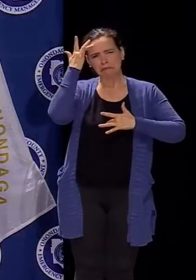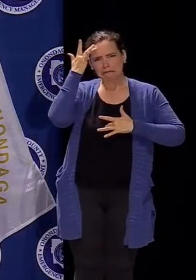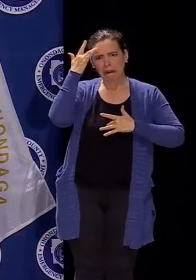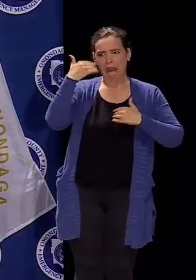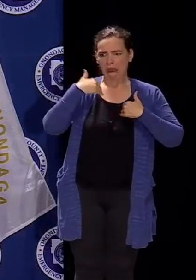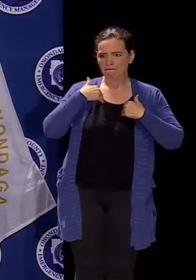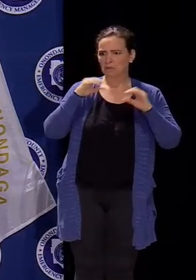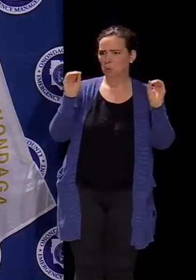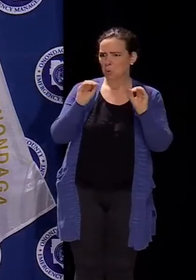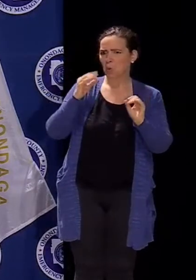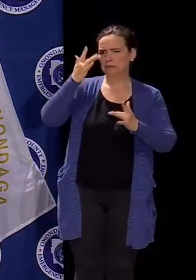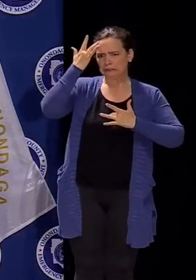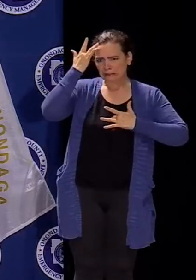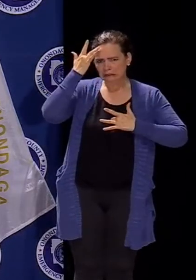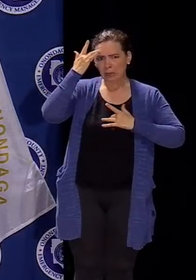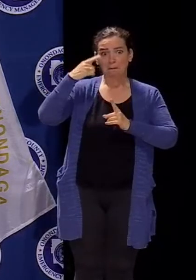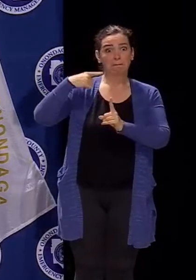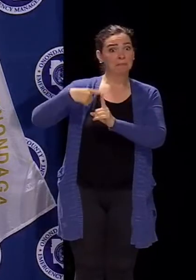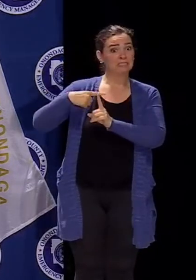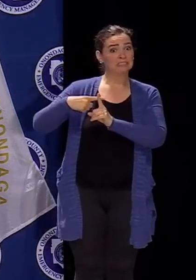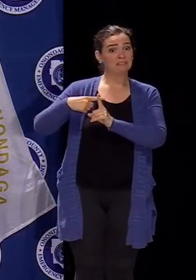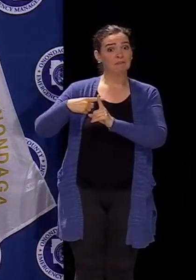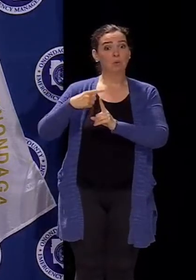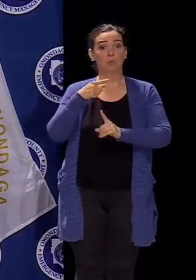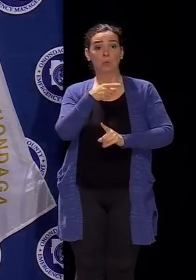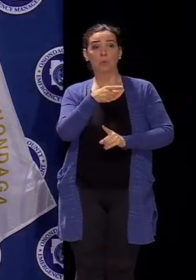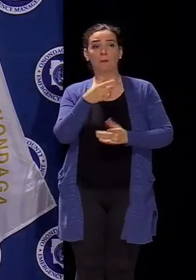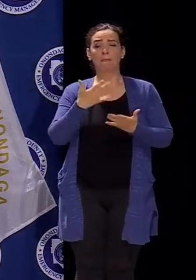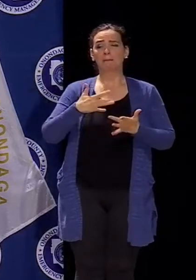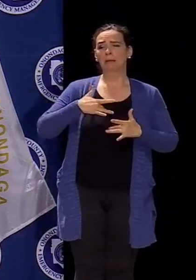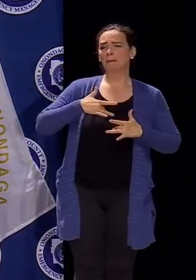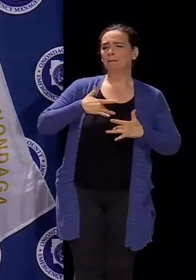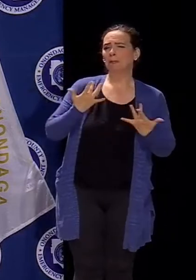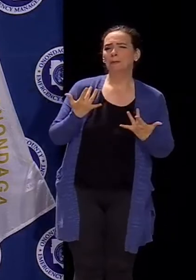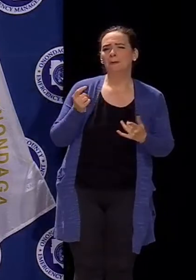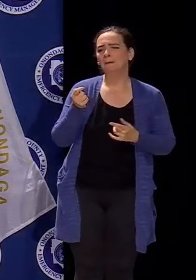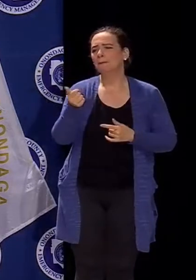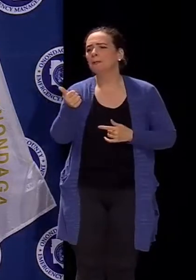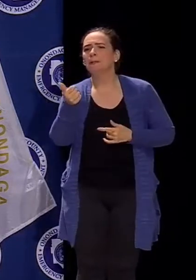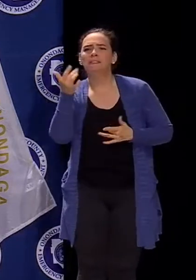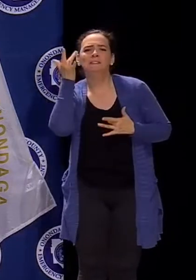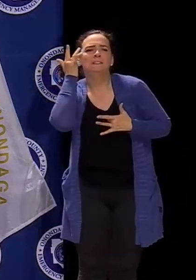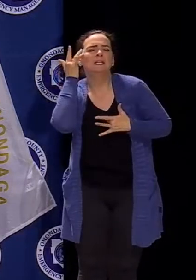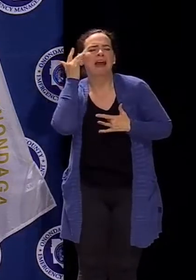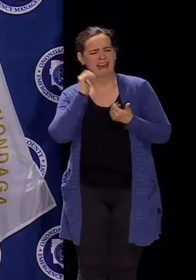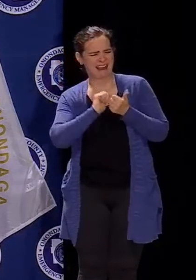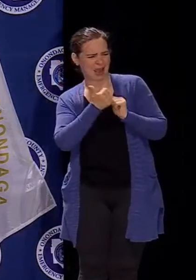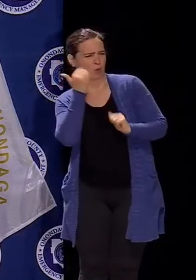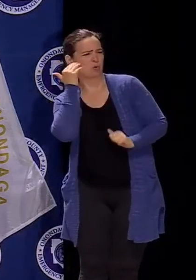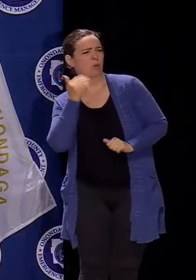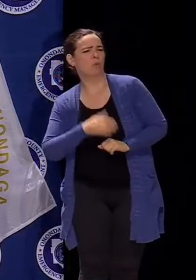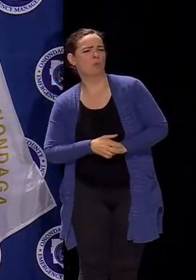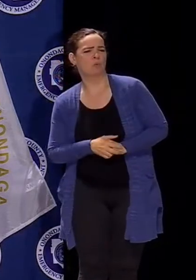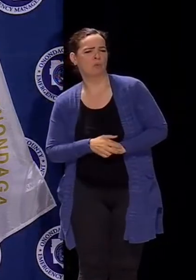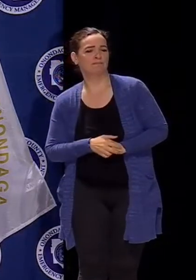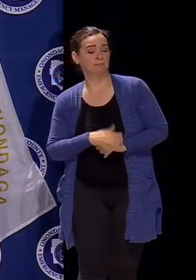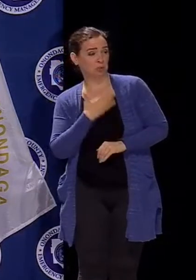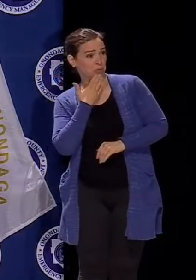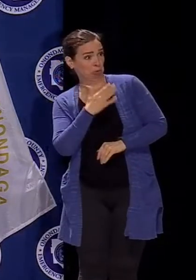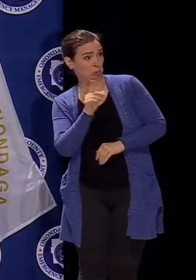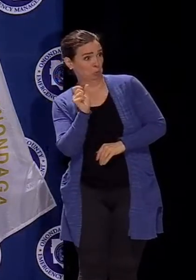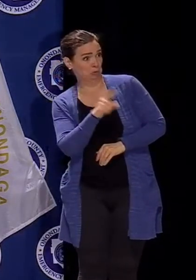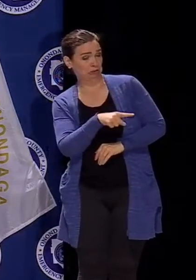question. I'll check on that with Dr. Gupta. It's a very good question. Maybe we caught him right in the beginning. Yeah, we'll look at that.